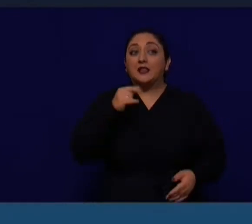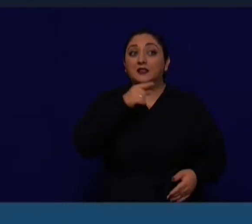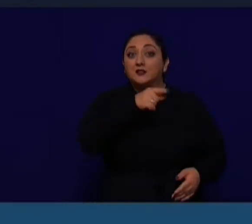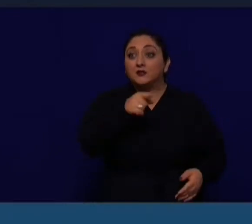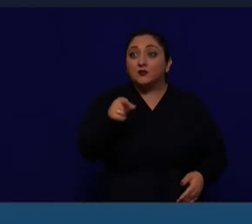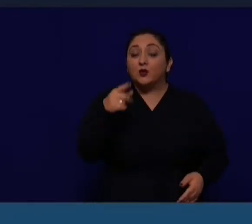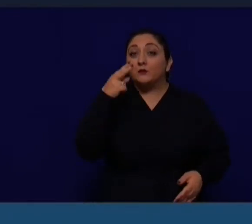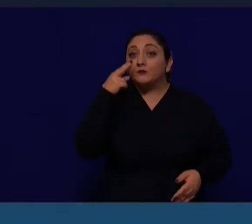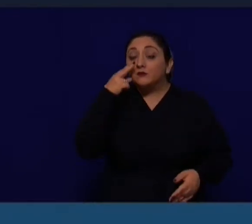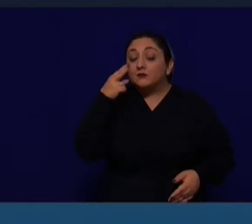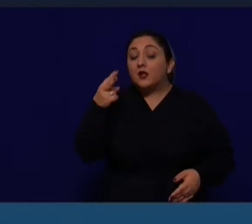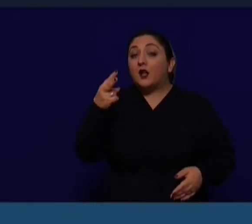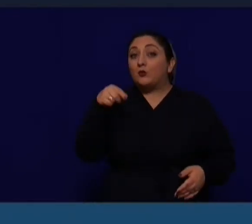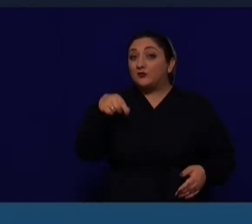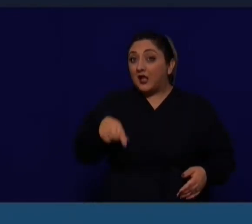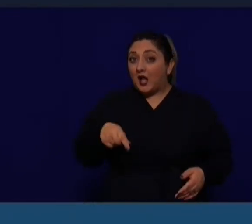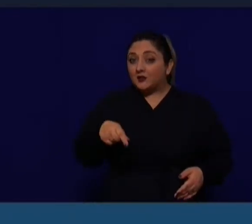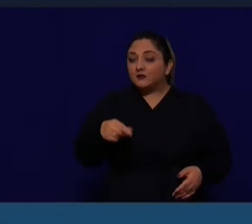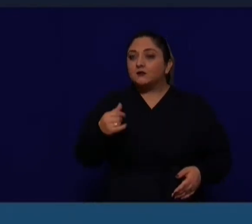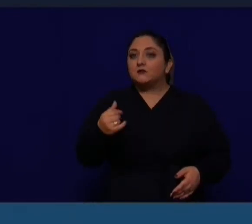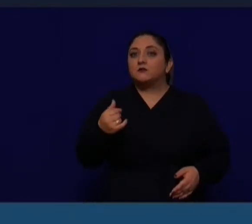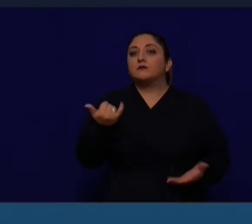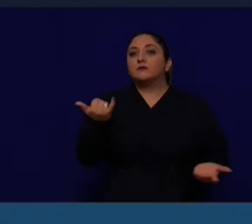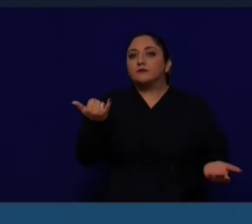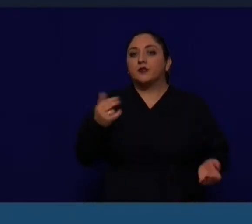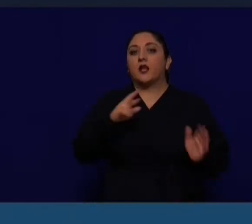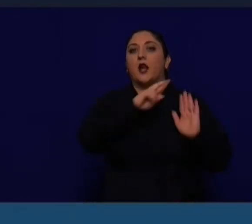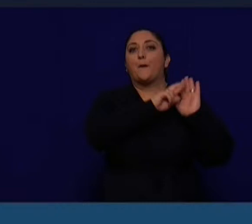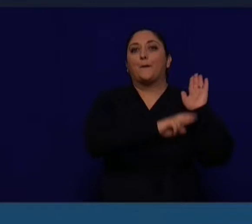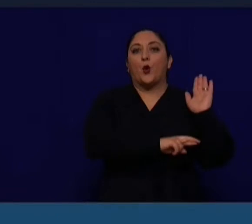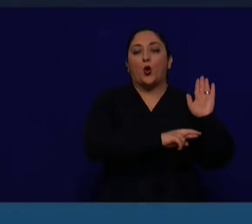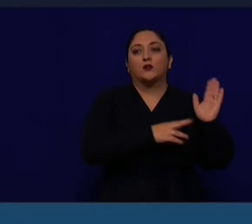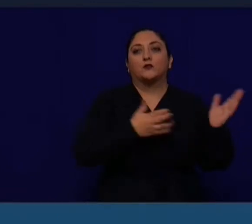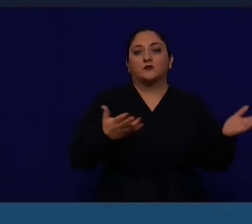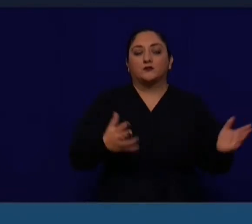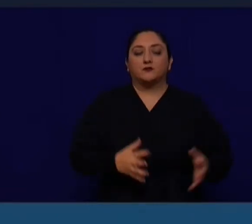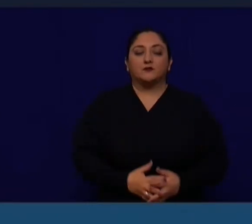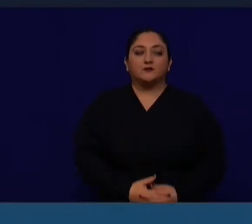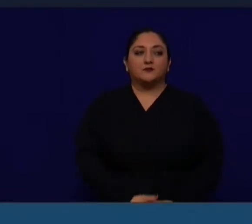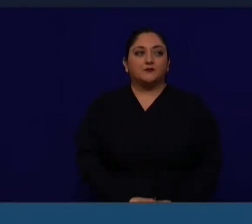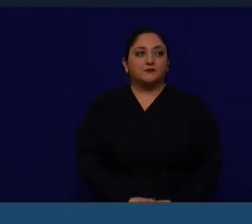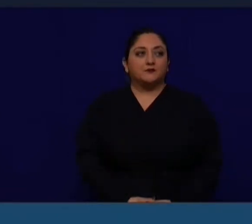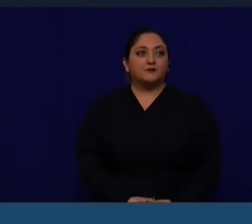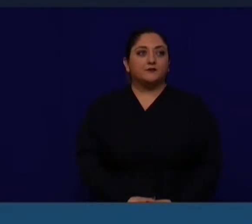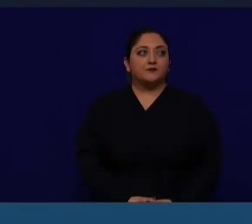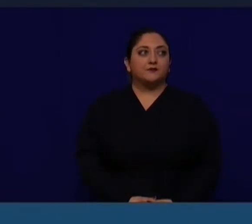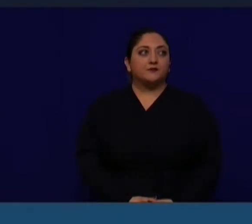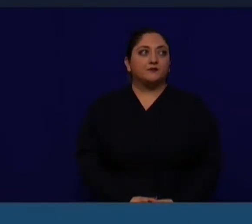jkun jistgħu jinformawna wkoll biex aħna nkun nistgħu nieħdu l-azzjoni.